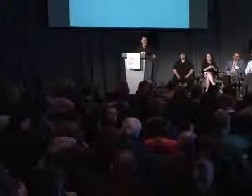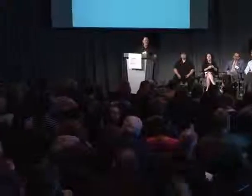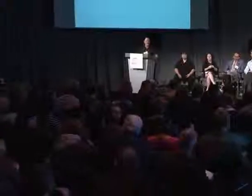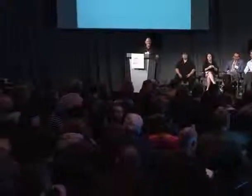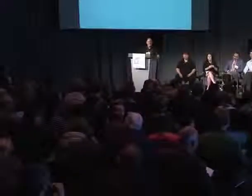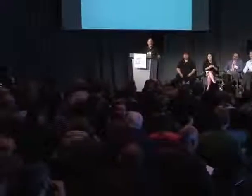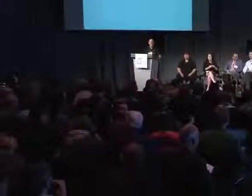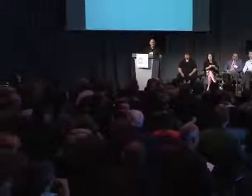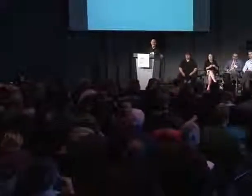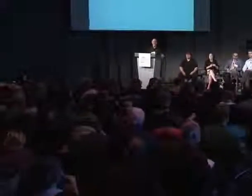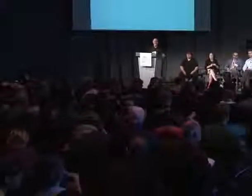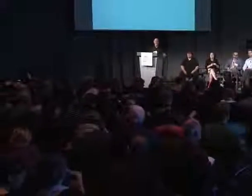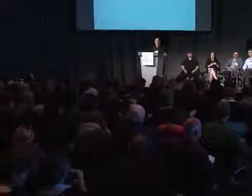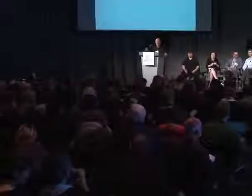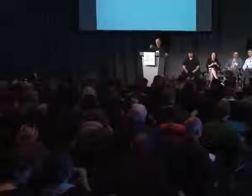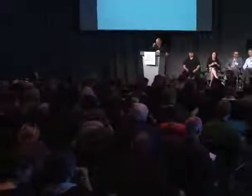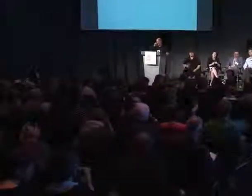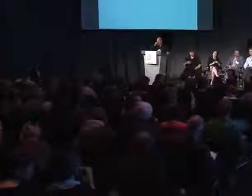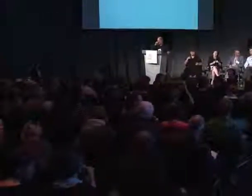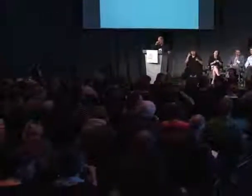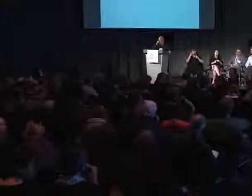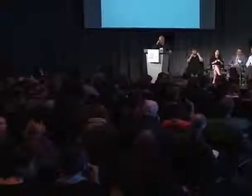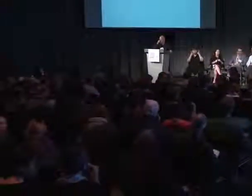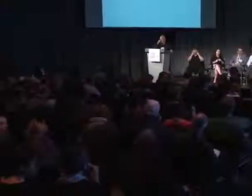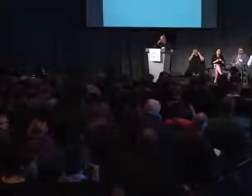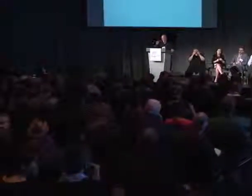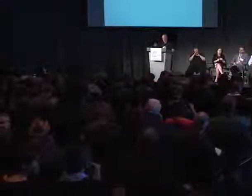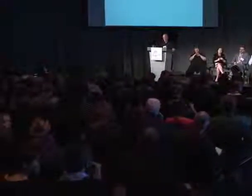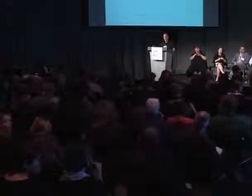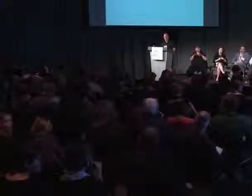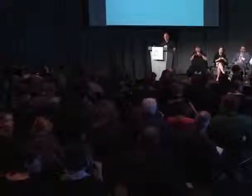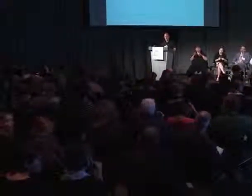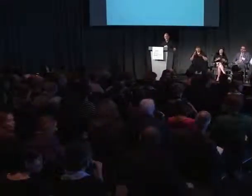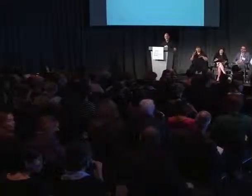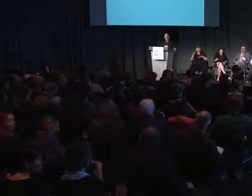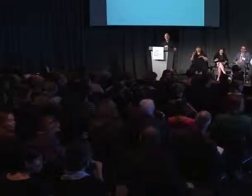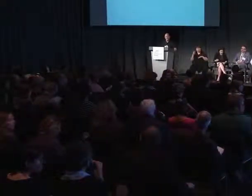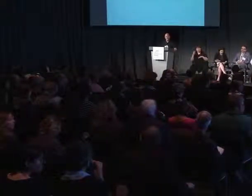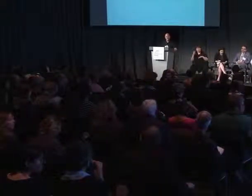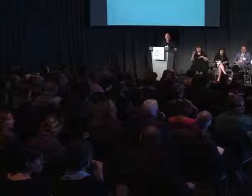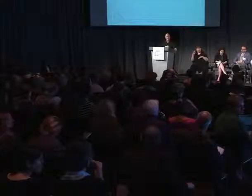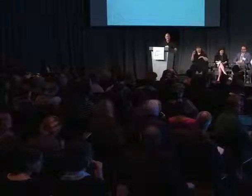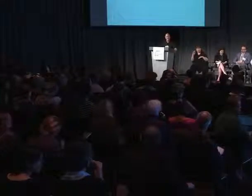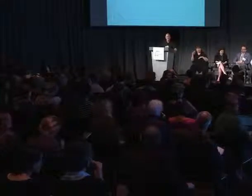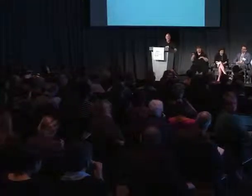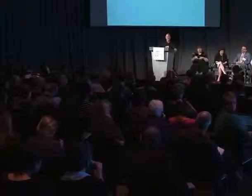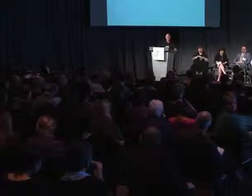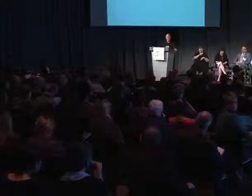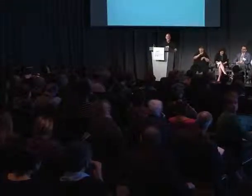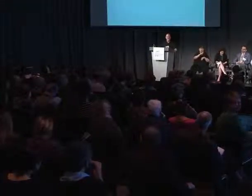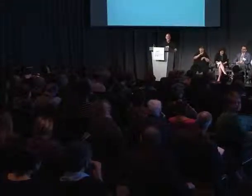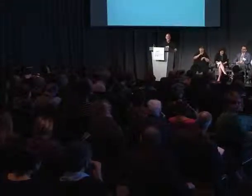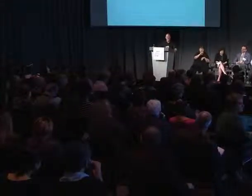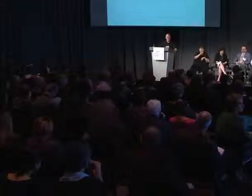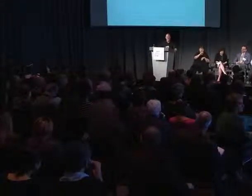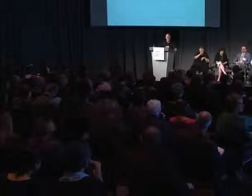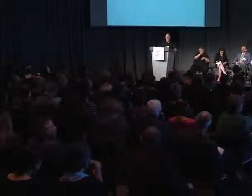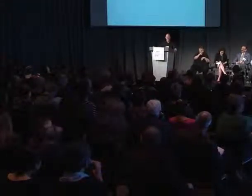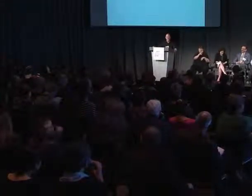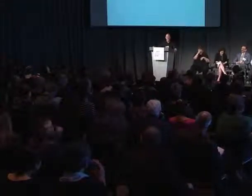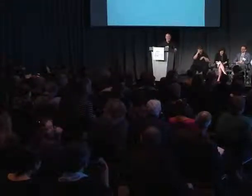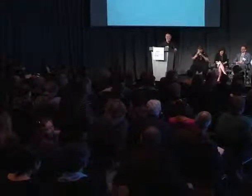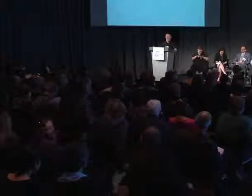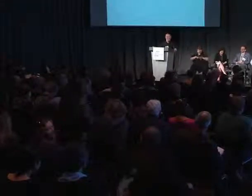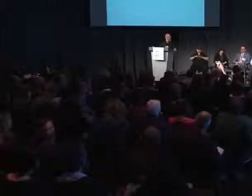Thanks. I was wondering what the difference is between reverberation and resonance. I thought there was a difference. Now I'm not so